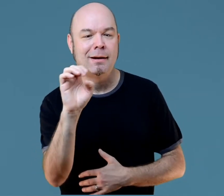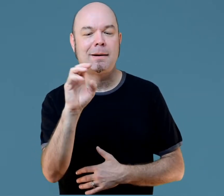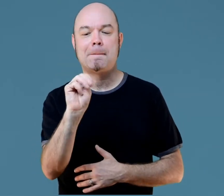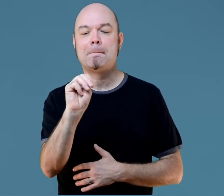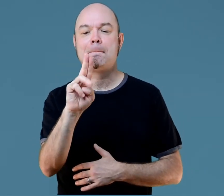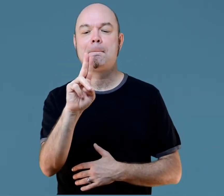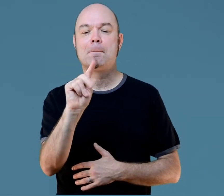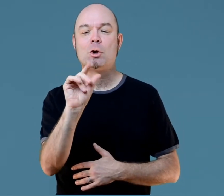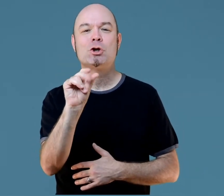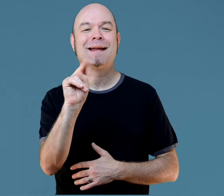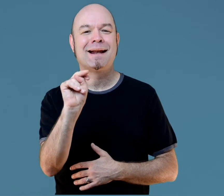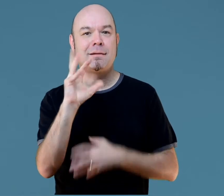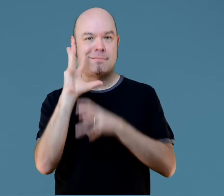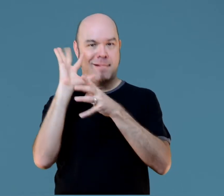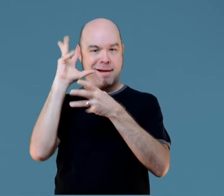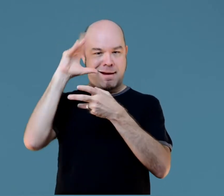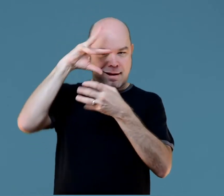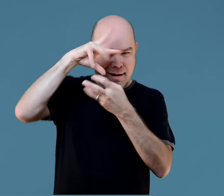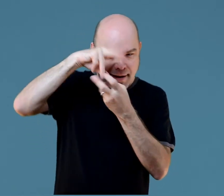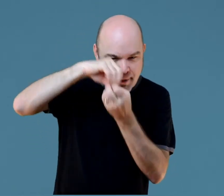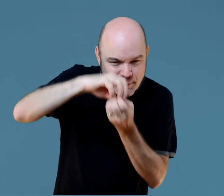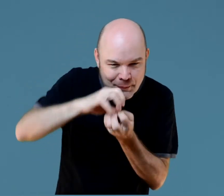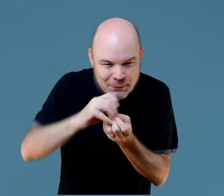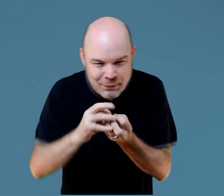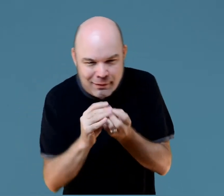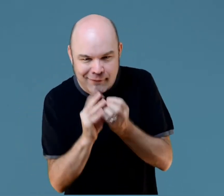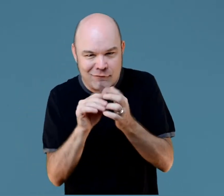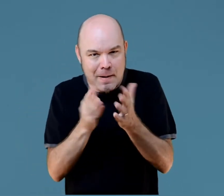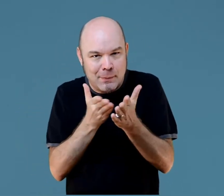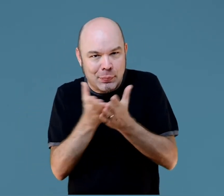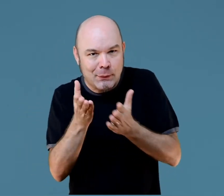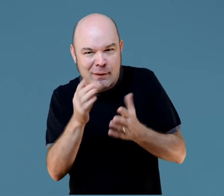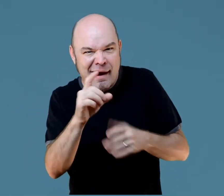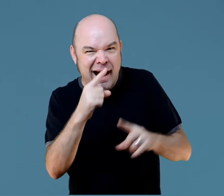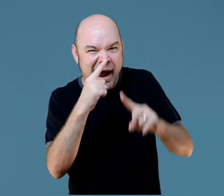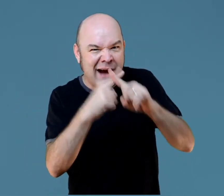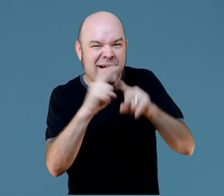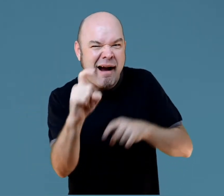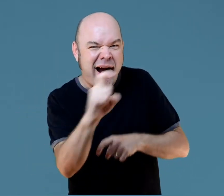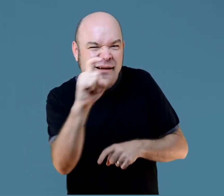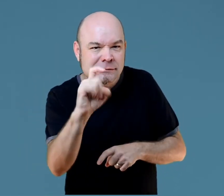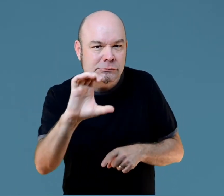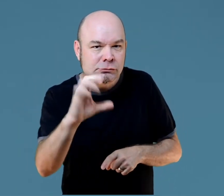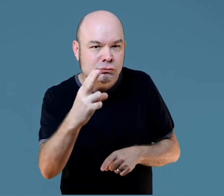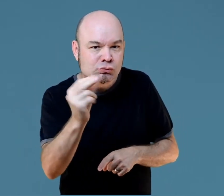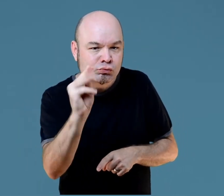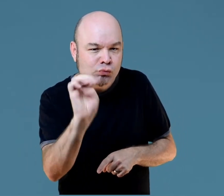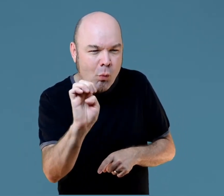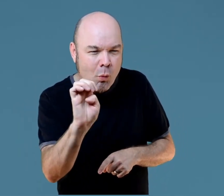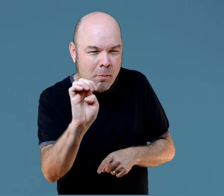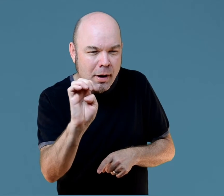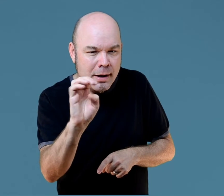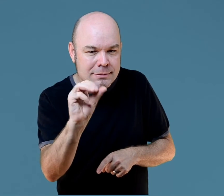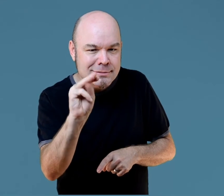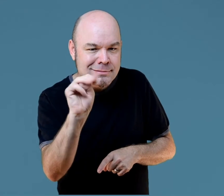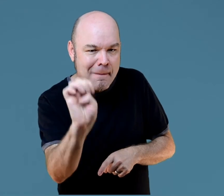It's because the deaf gene can have a mutation that happens through the X chromosome,